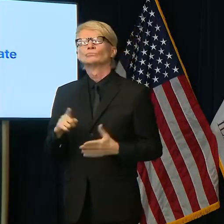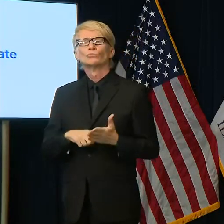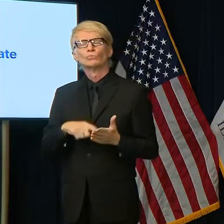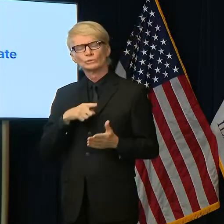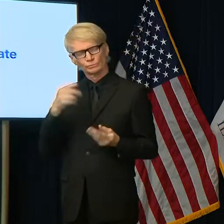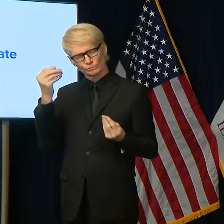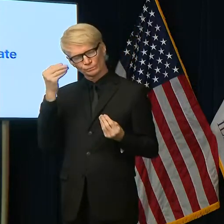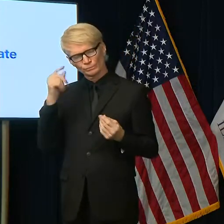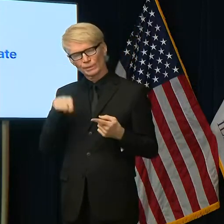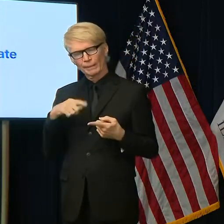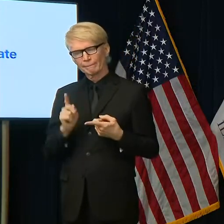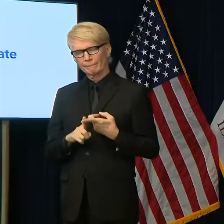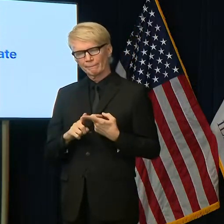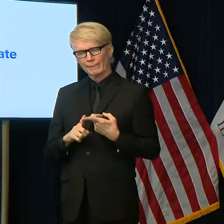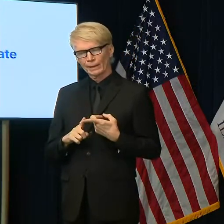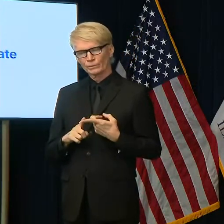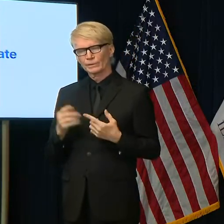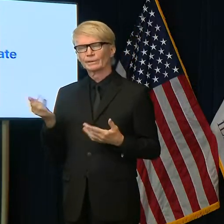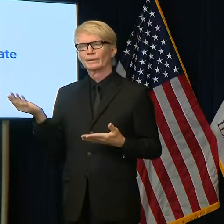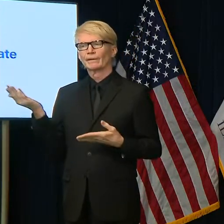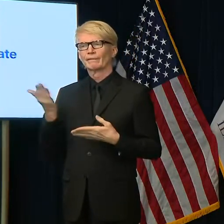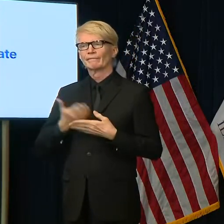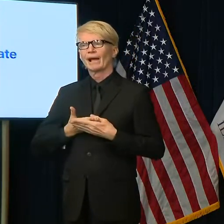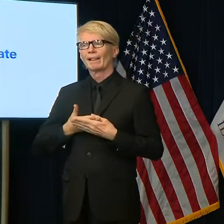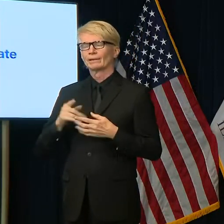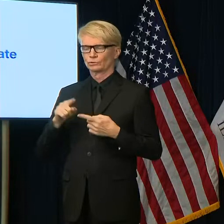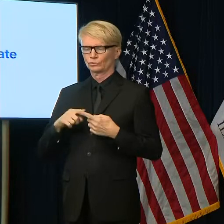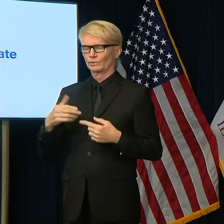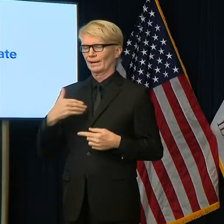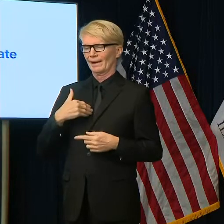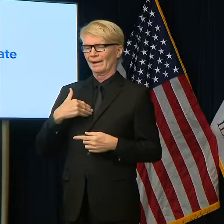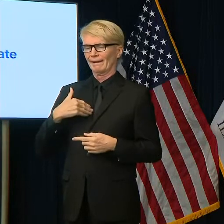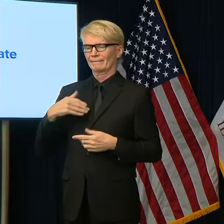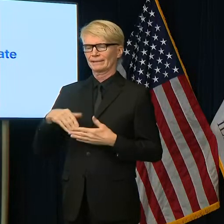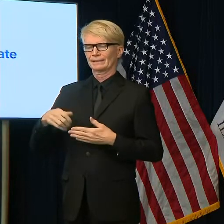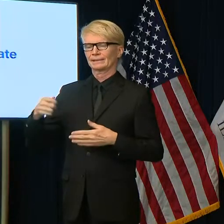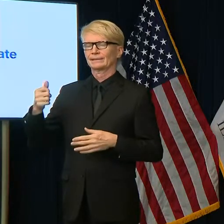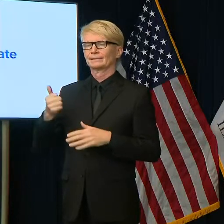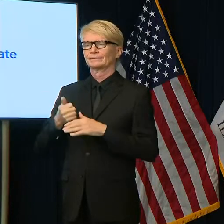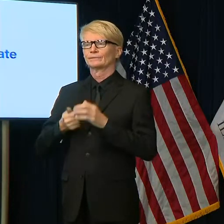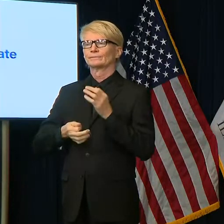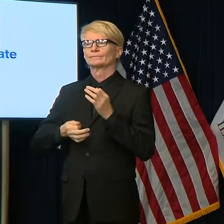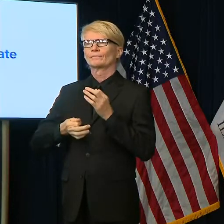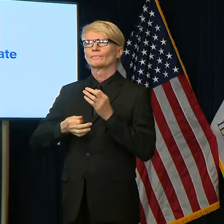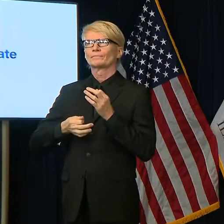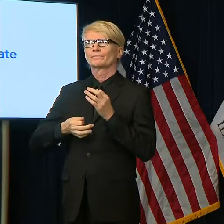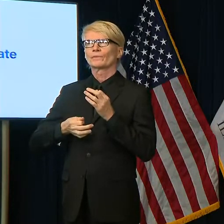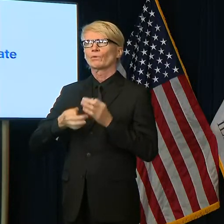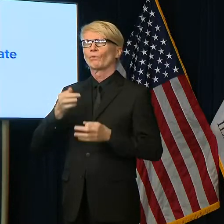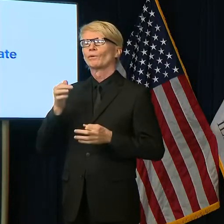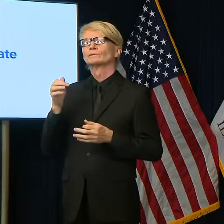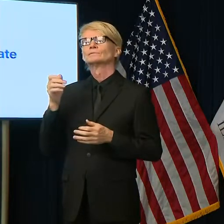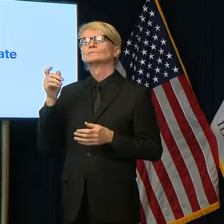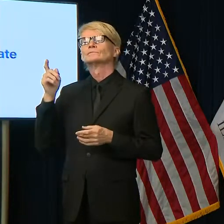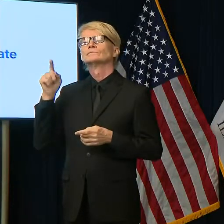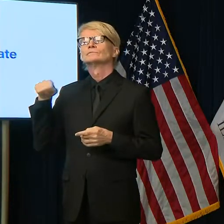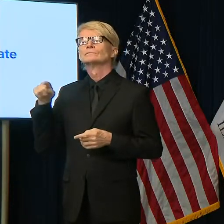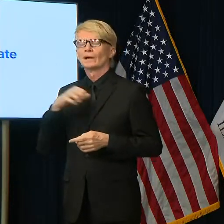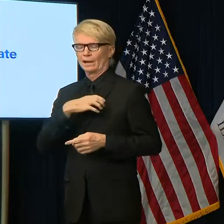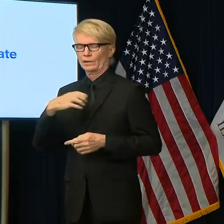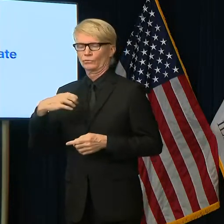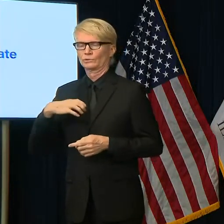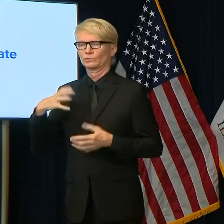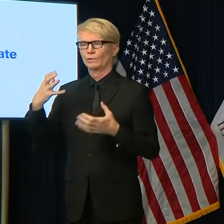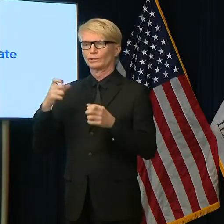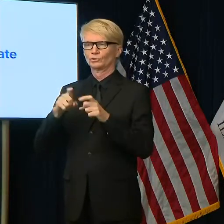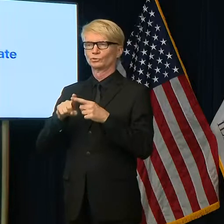in the amicus filing seeking to overturn the presidential race? Should these congressmen and others who join them be seated in the new Congress?